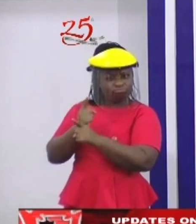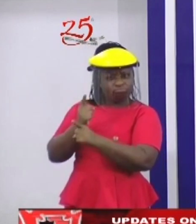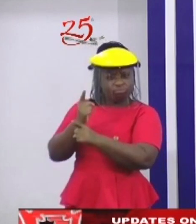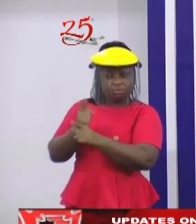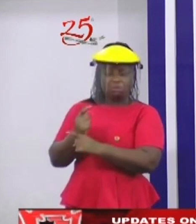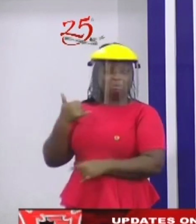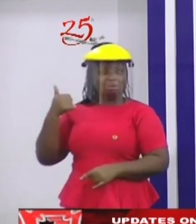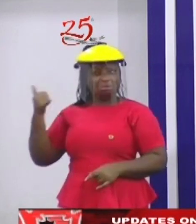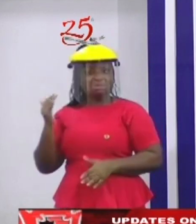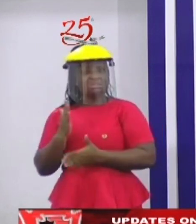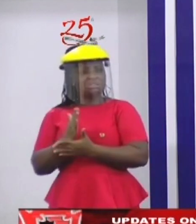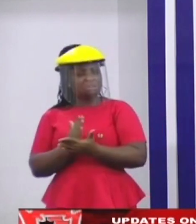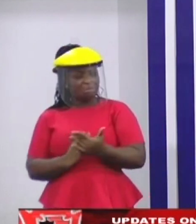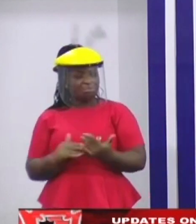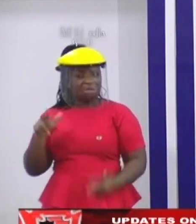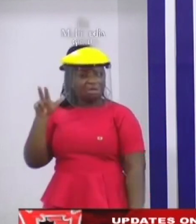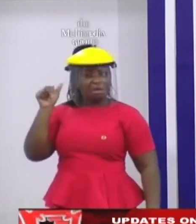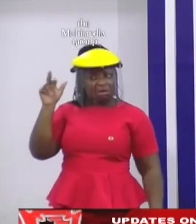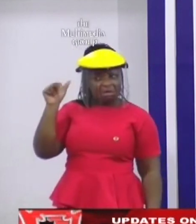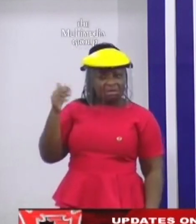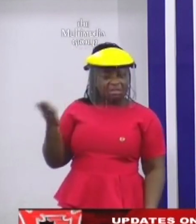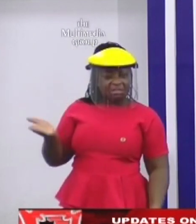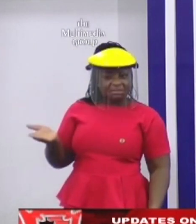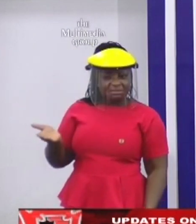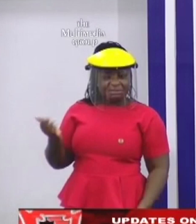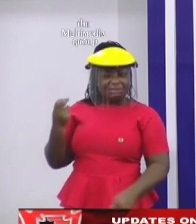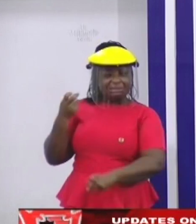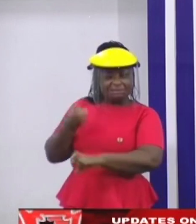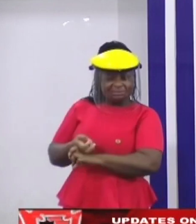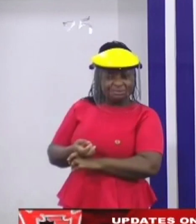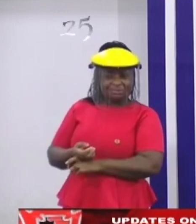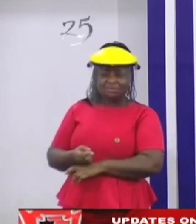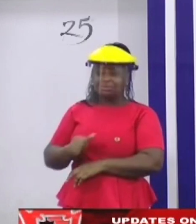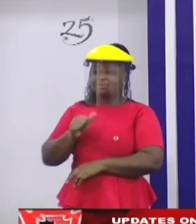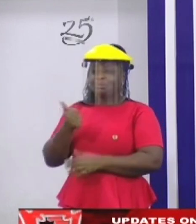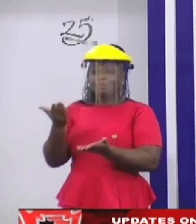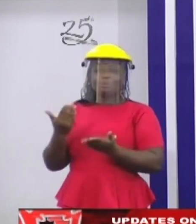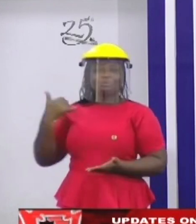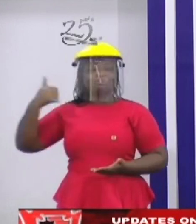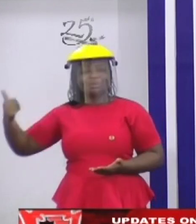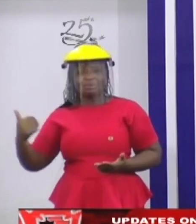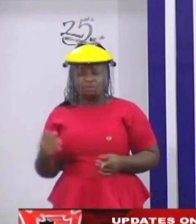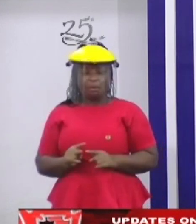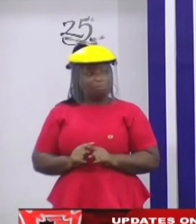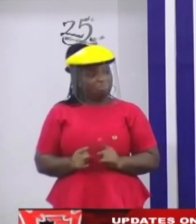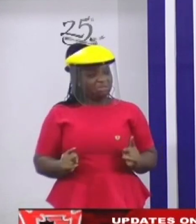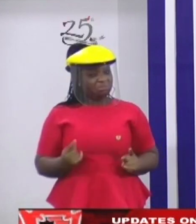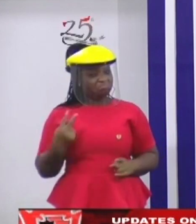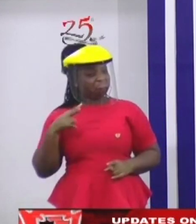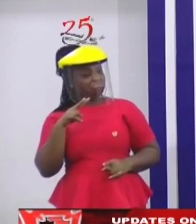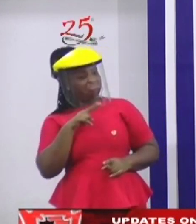are some that Greater Accra in particular has responded. They are difficult. They are unable to reach them. But looking